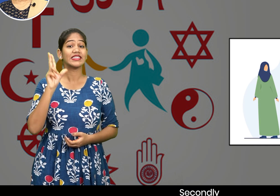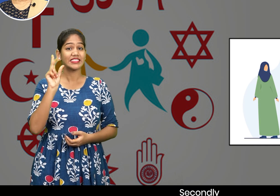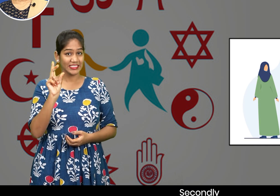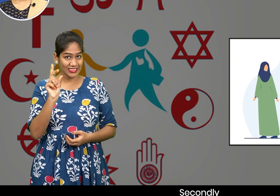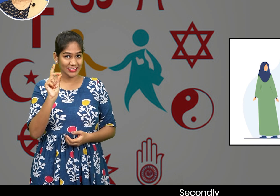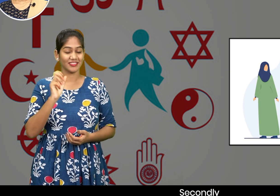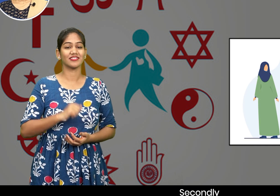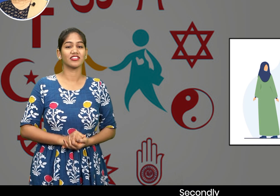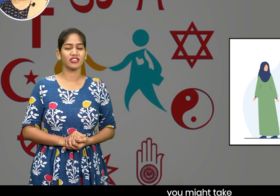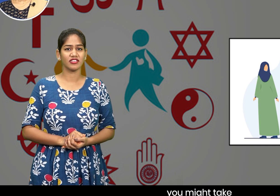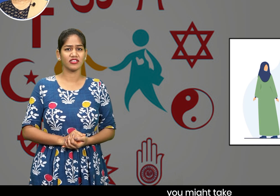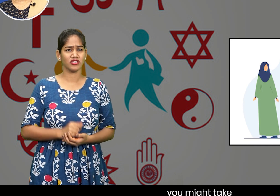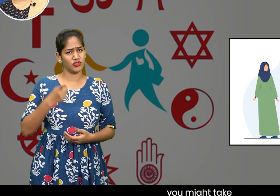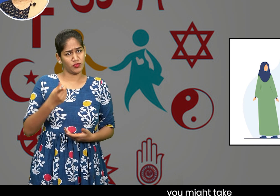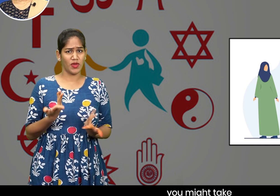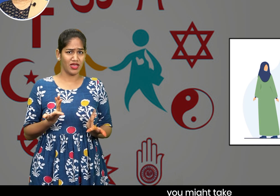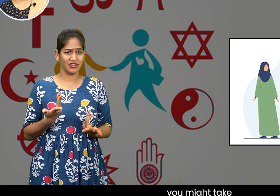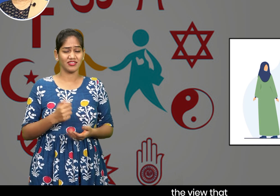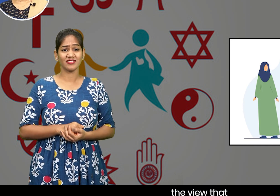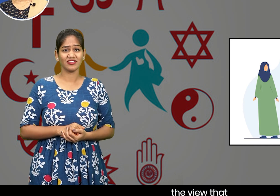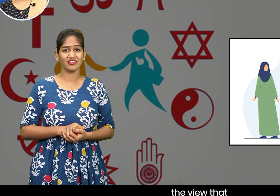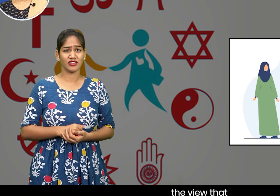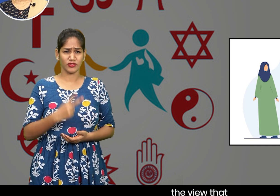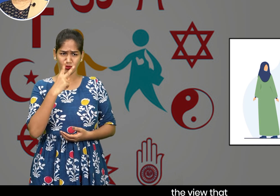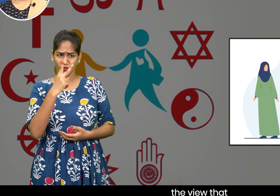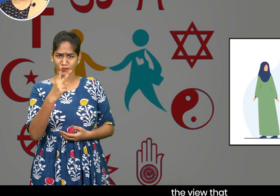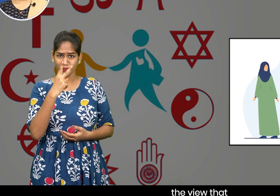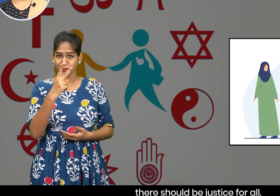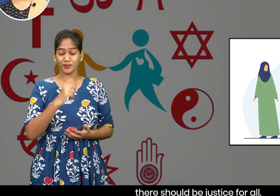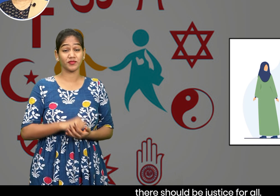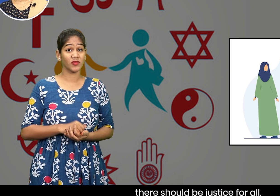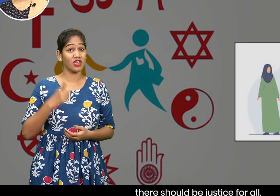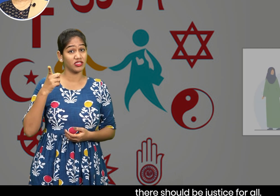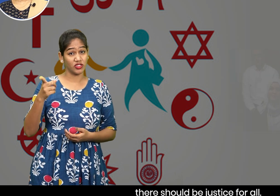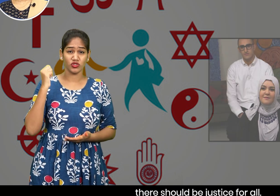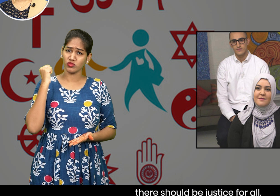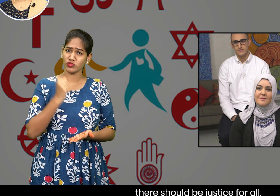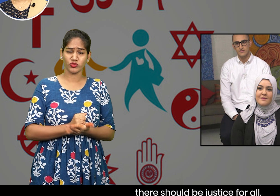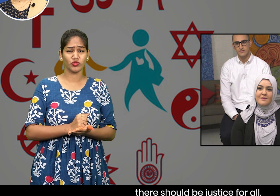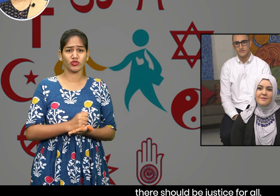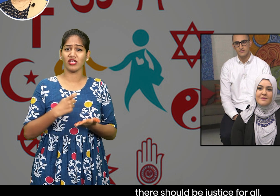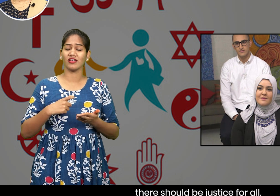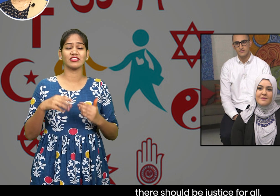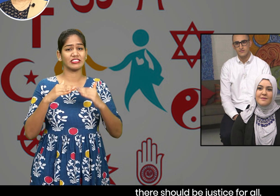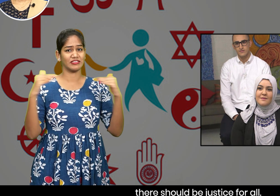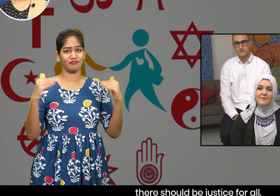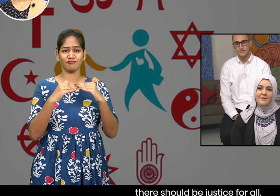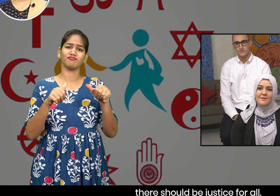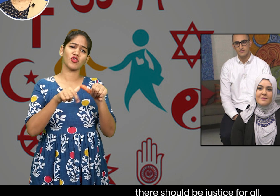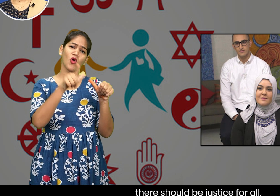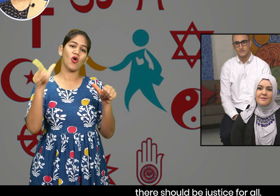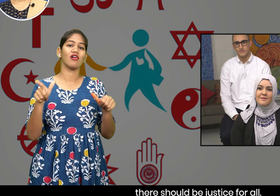Secondly, you might take the view that there should be justice for all.